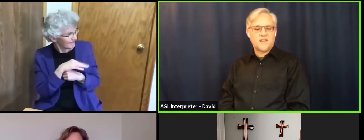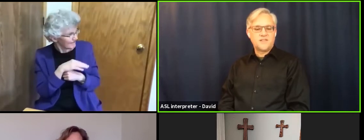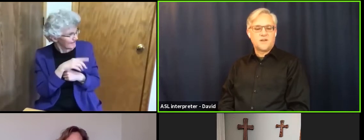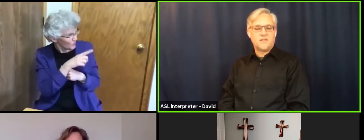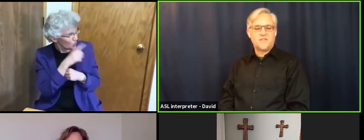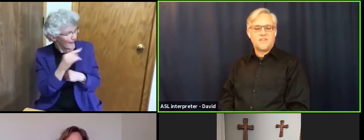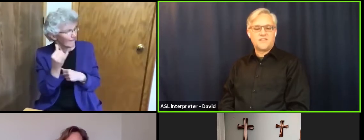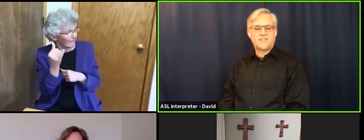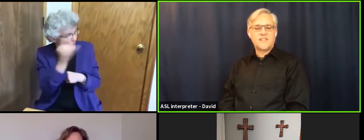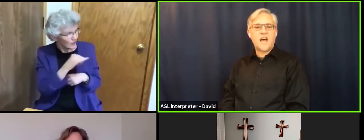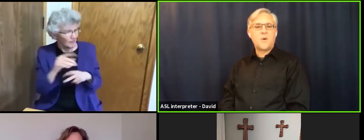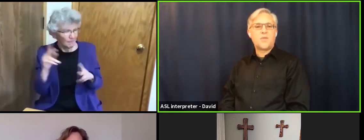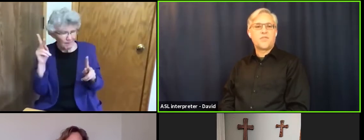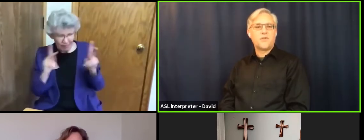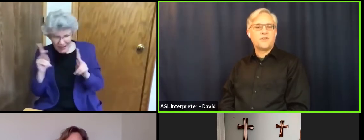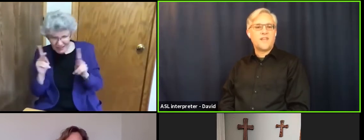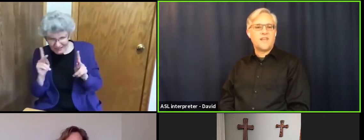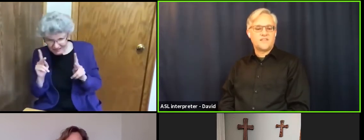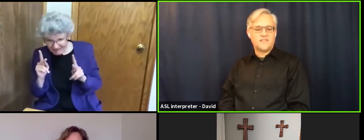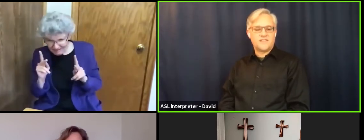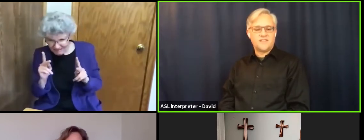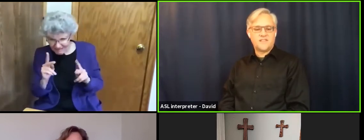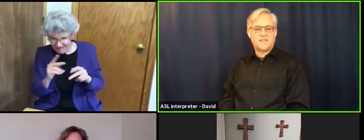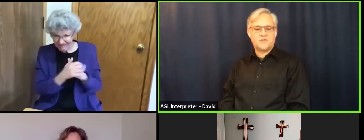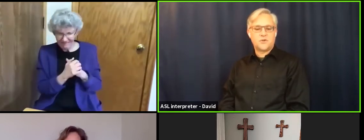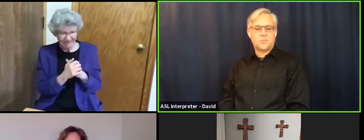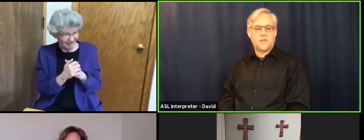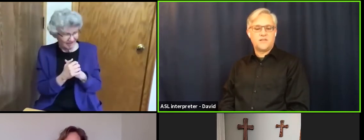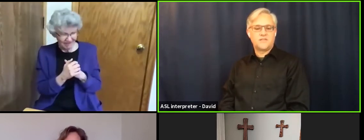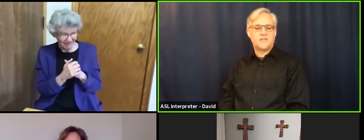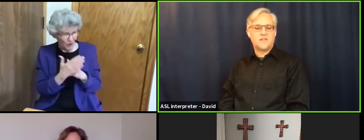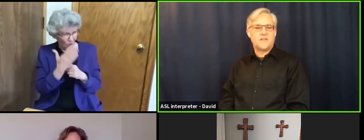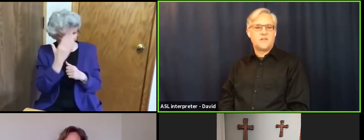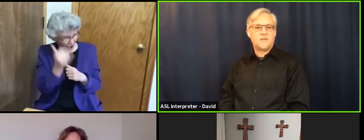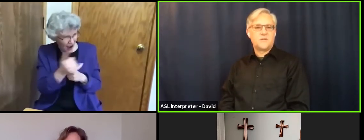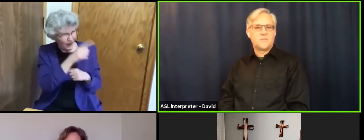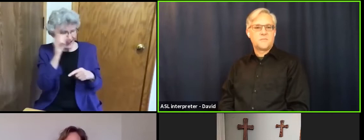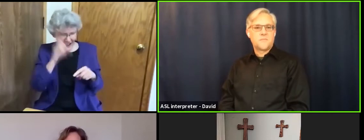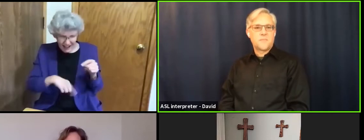Yes, and besides all of this, it's now the third day since these things took place.